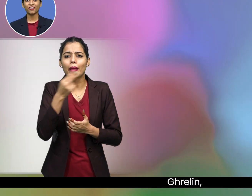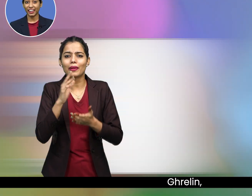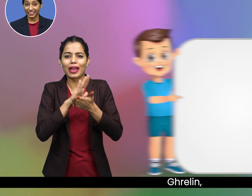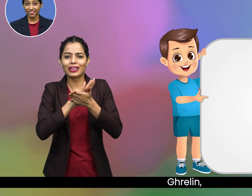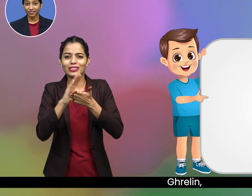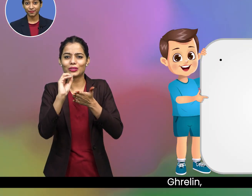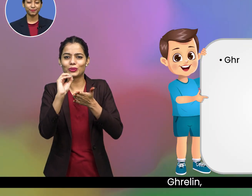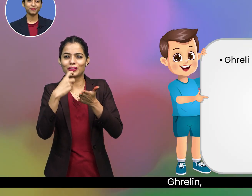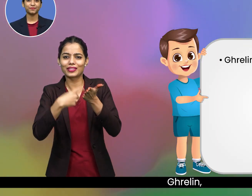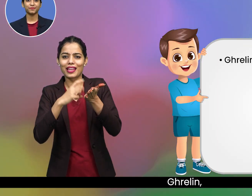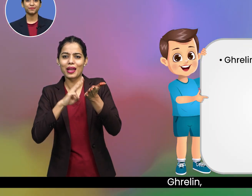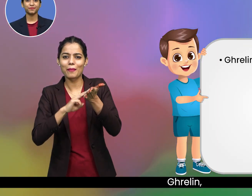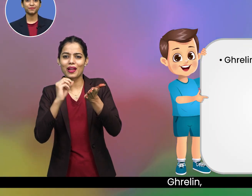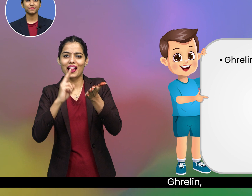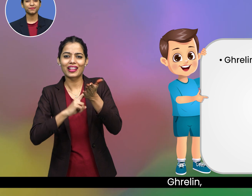ghrelin,